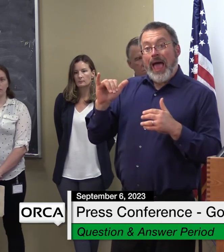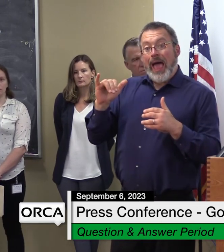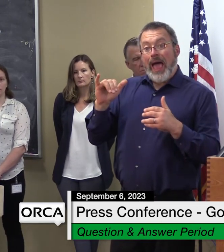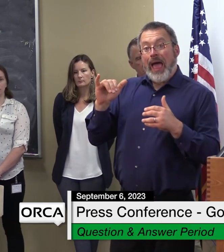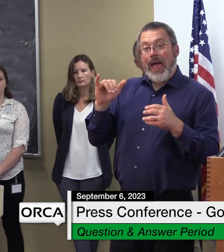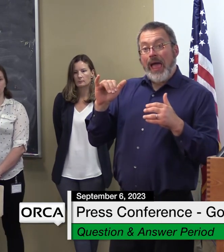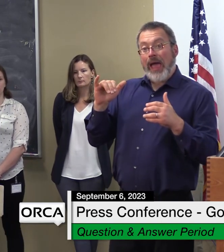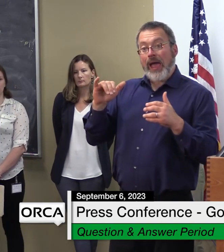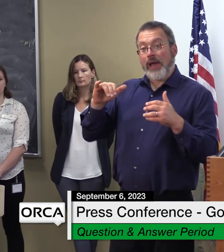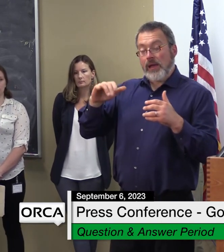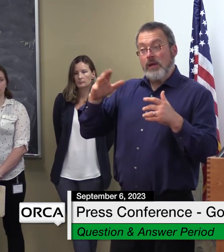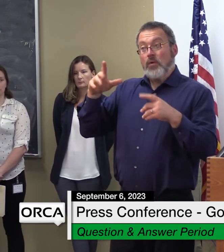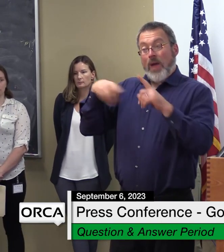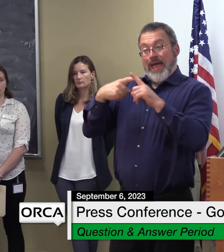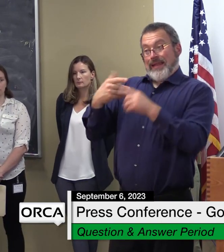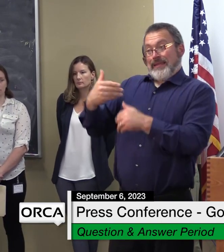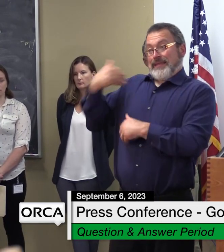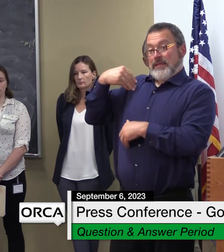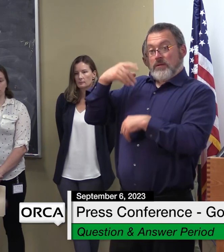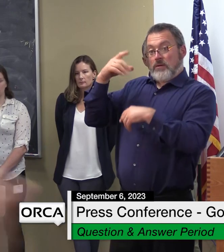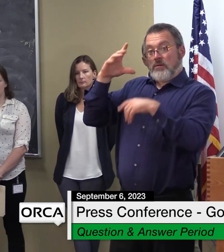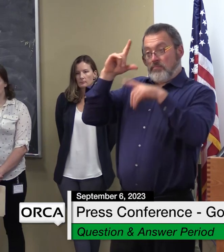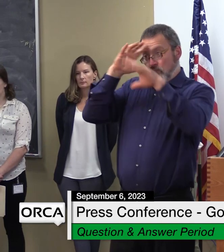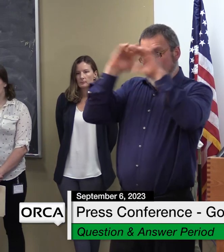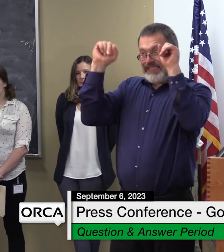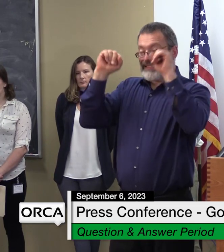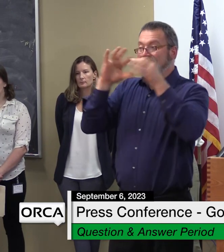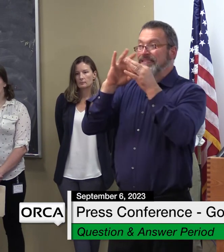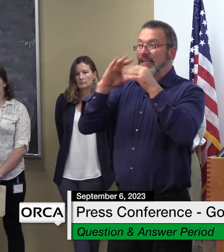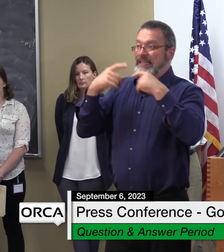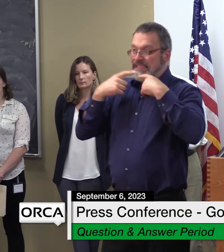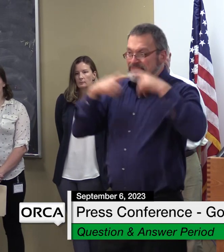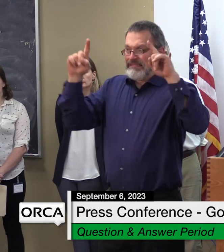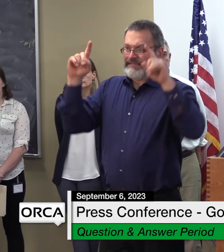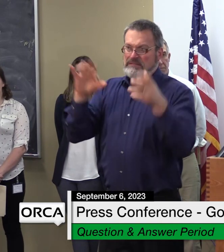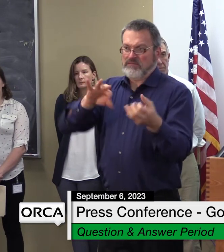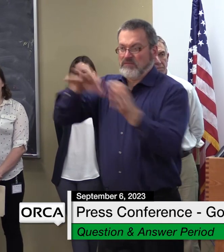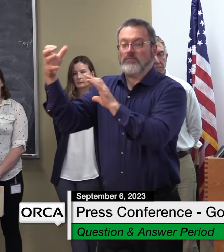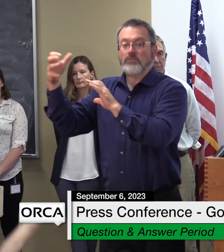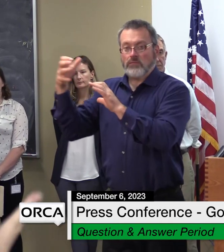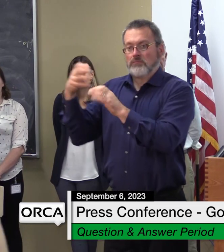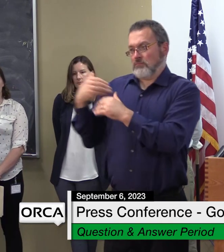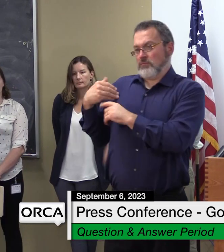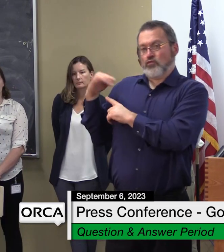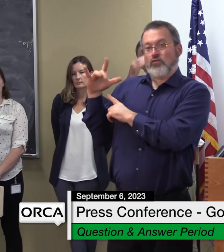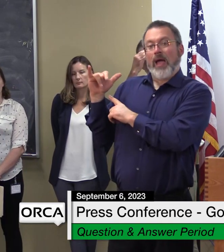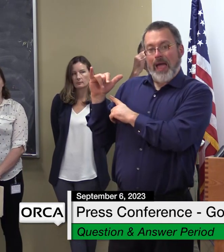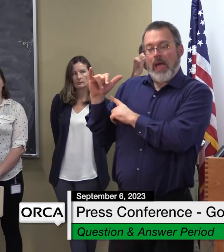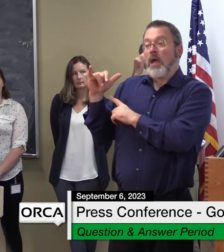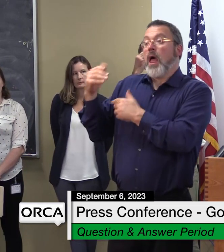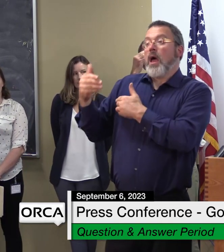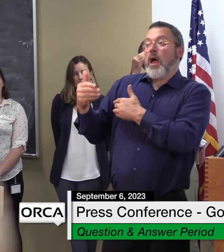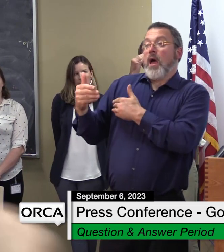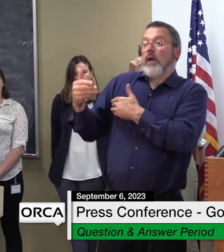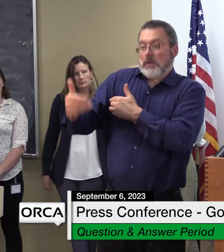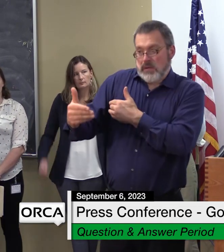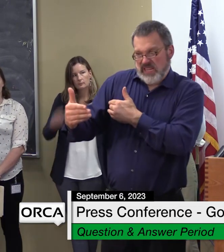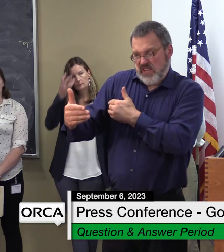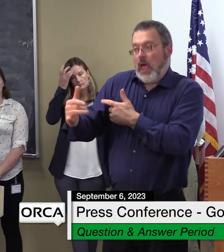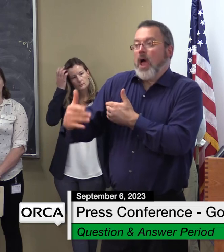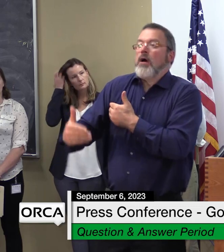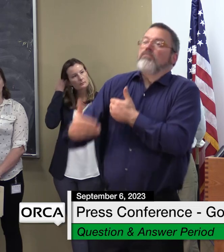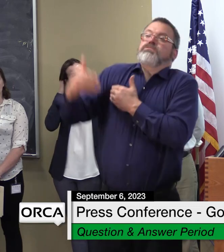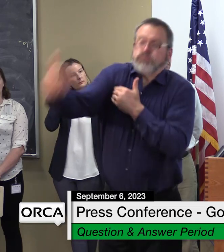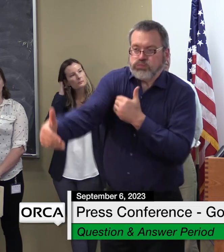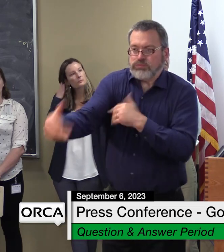declaration. So I think that that's important. We've been talking about mental health today, and I think